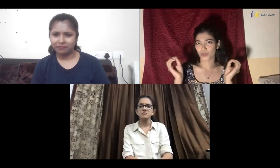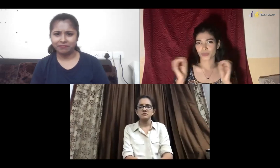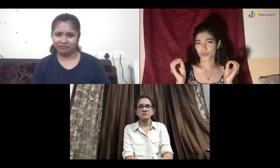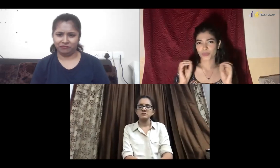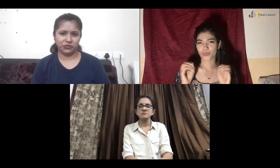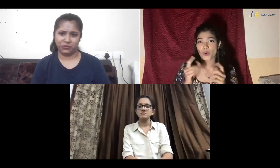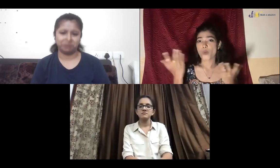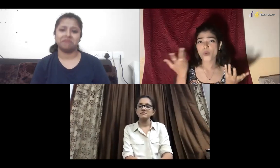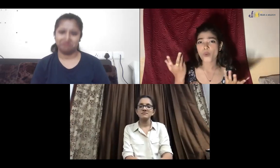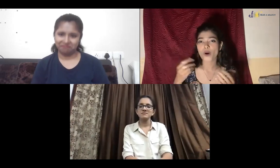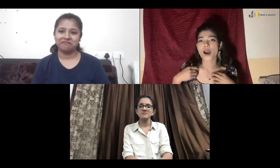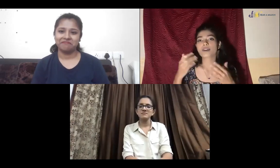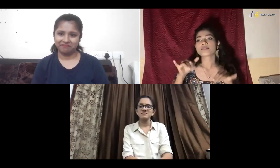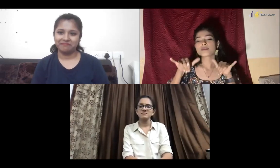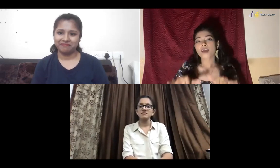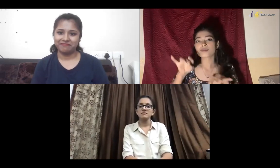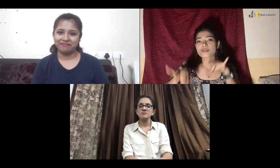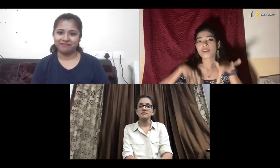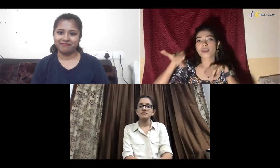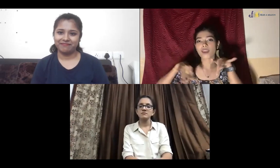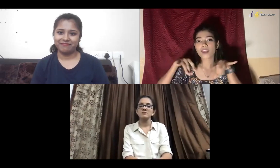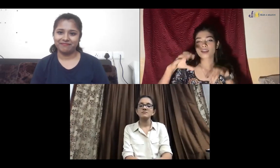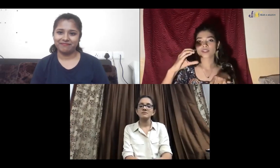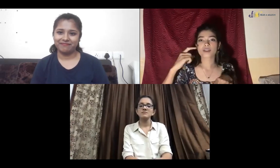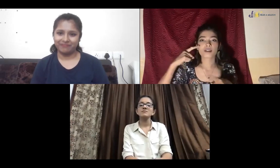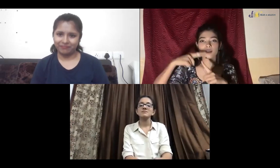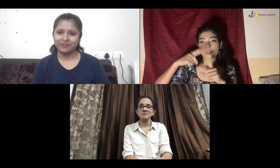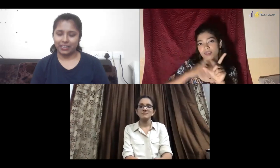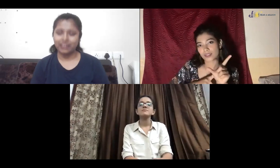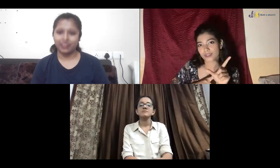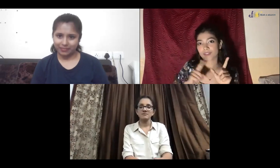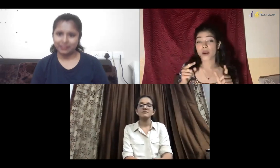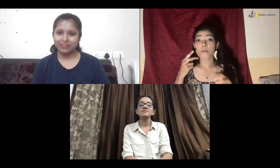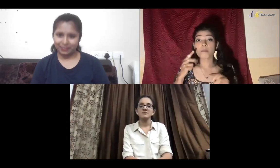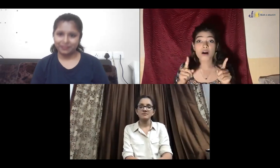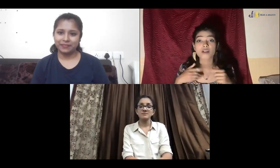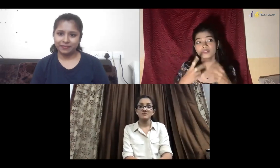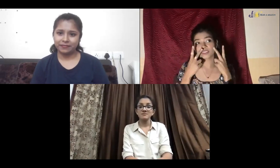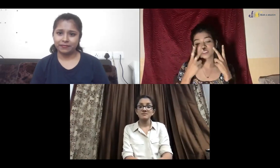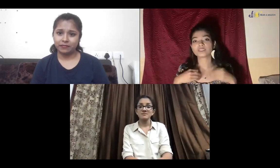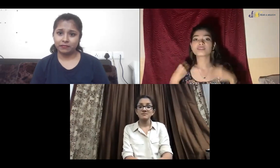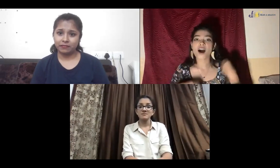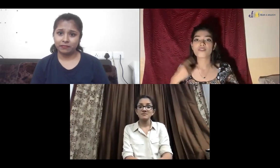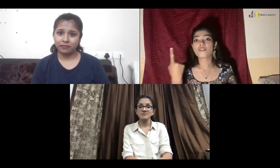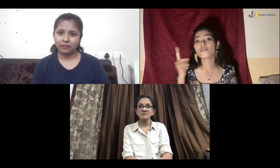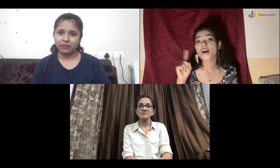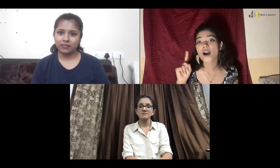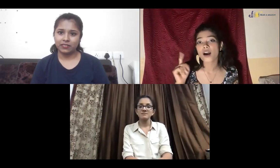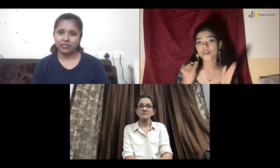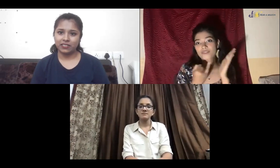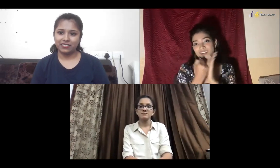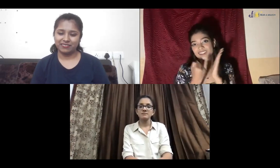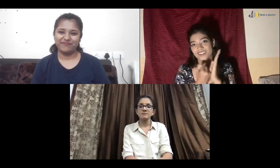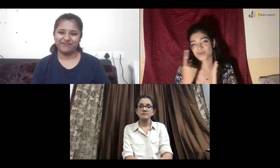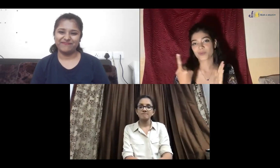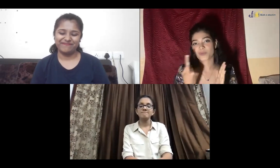feel shy and all. No, not at all. Why? Because I'm staying in city. But yeah, I've seen